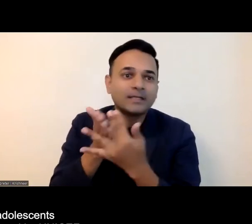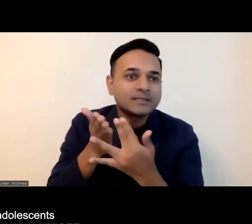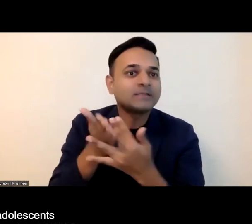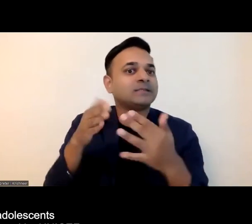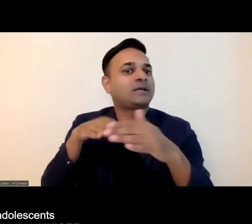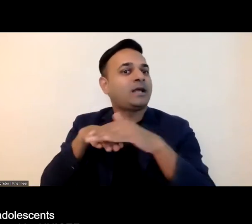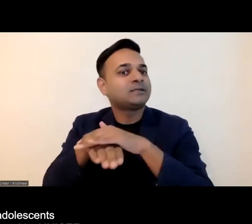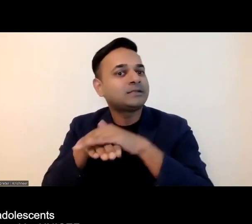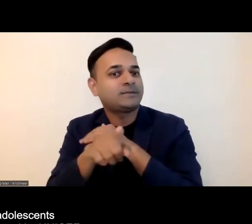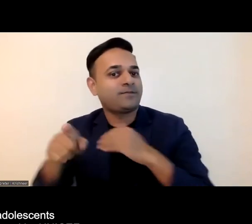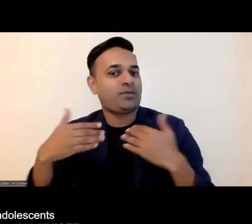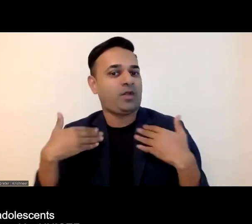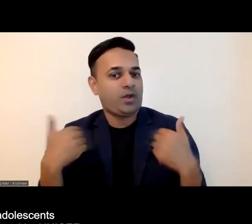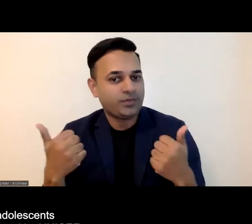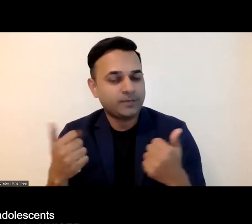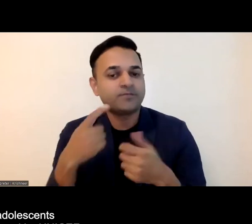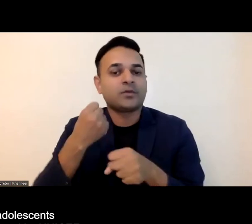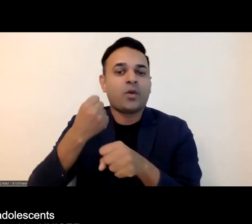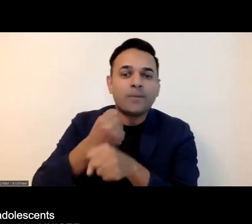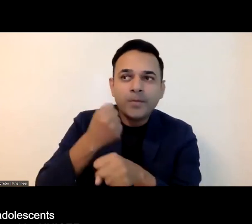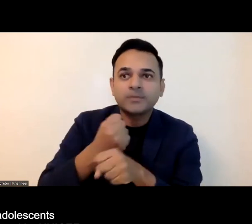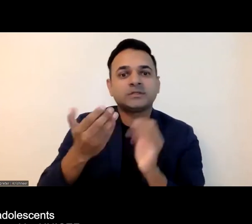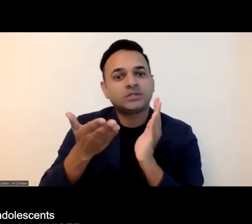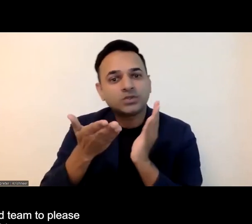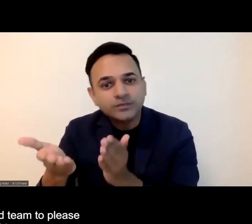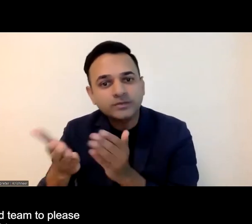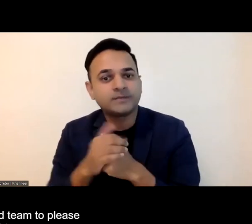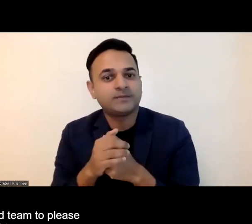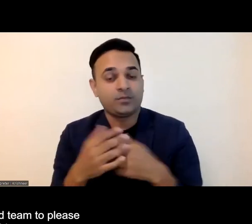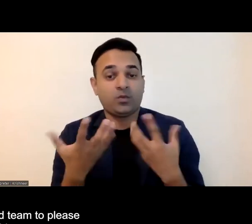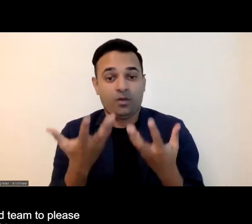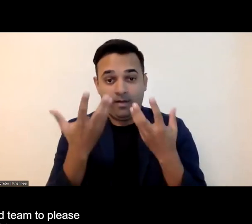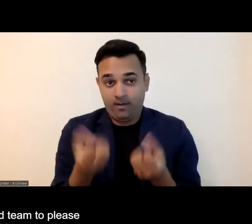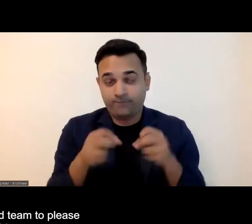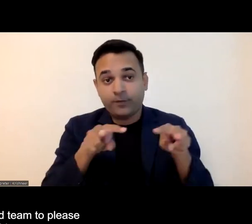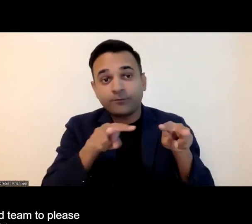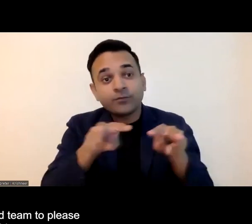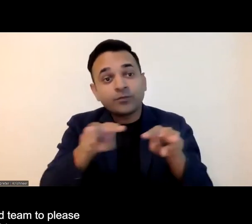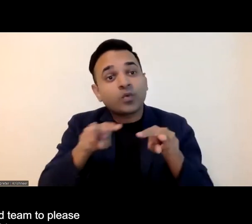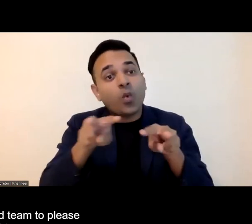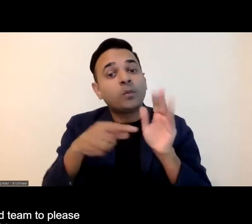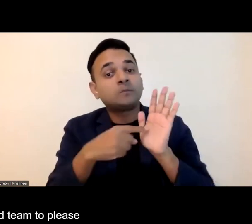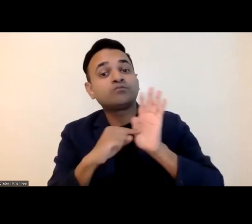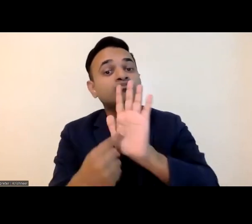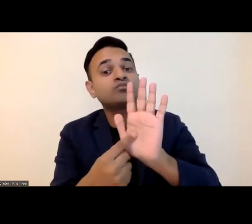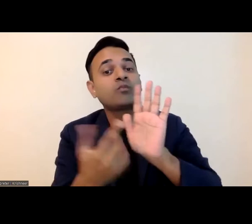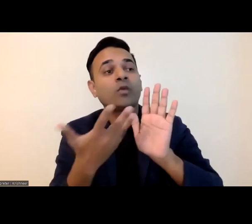and adolescents with disabilities developed by UNICEF. I request the backend team to please play the